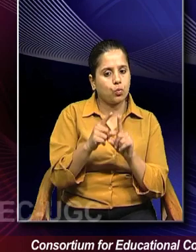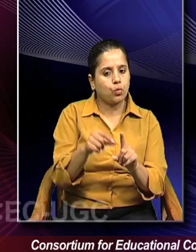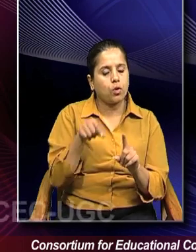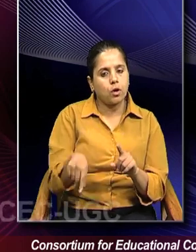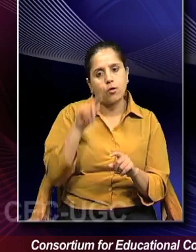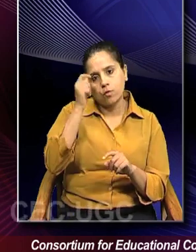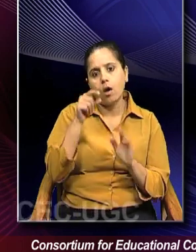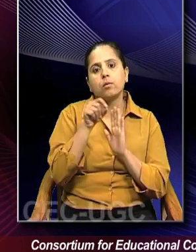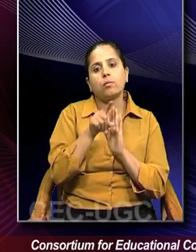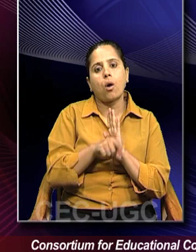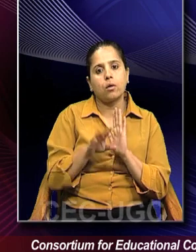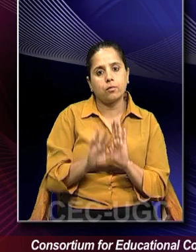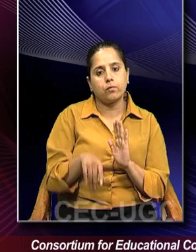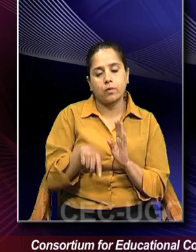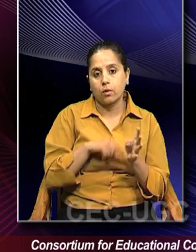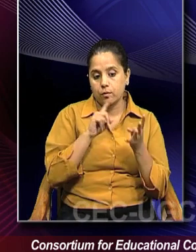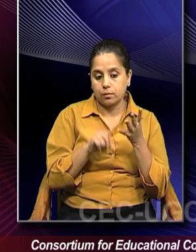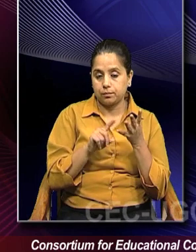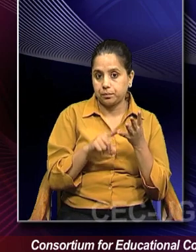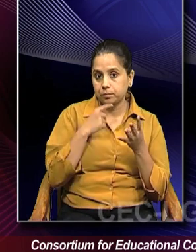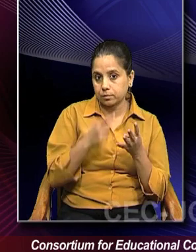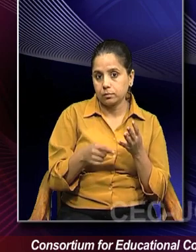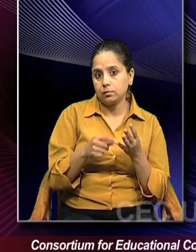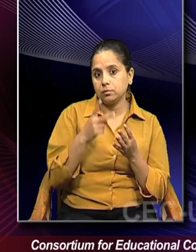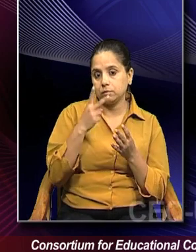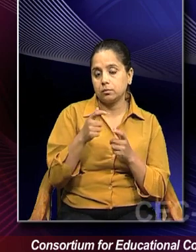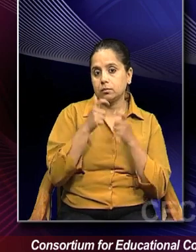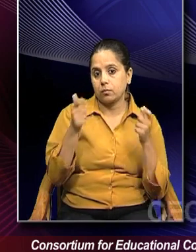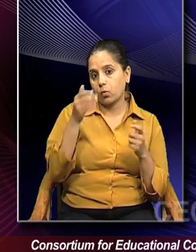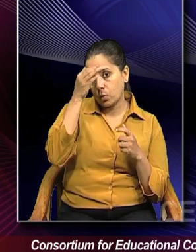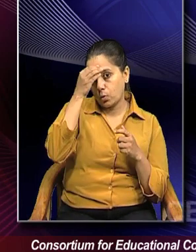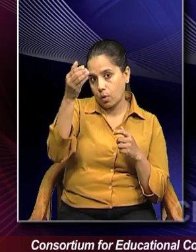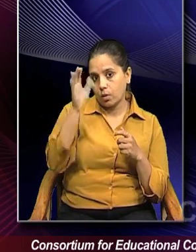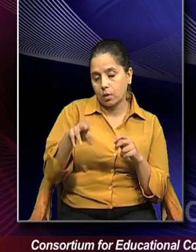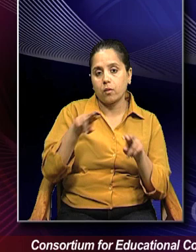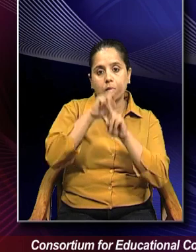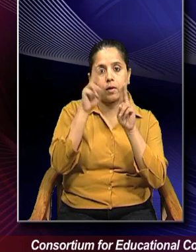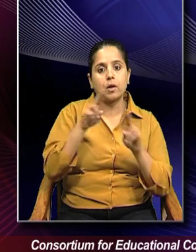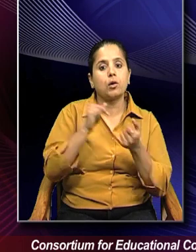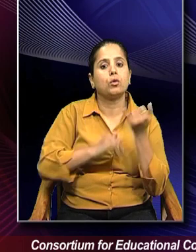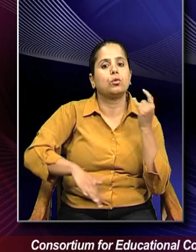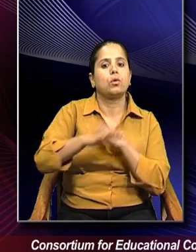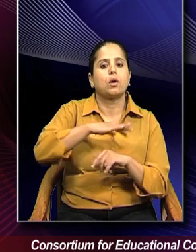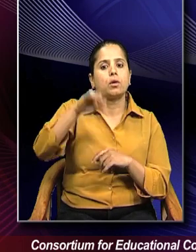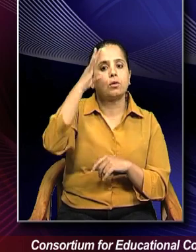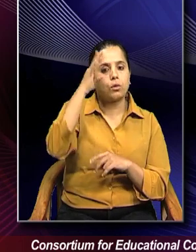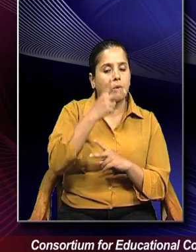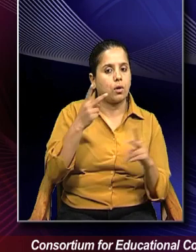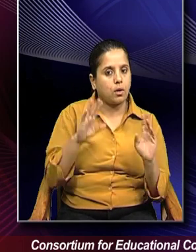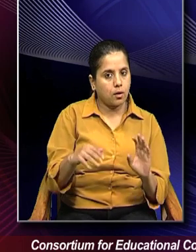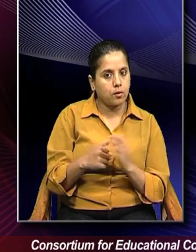foreign policy. And fourthly, there are two major concepts of international society theory. One